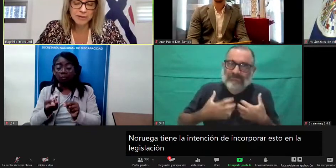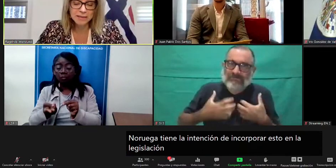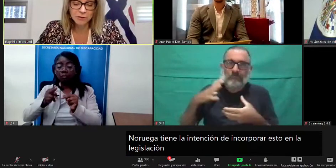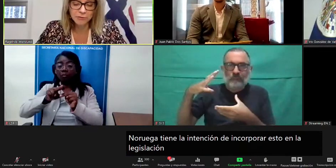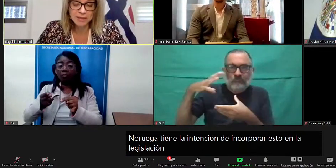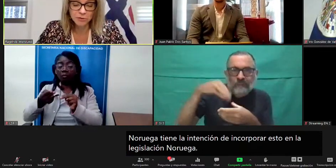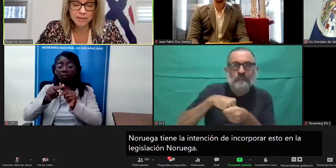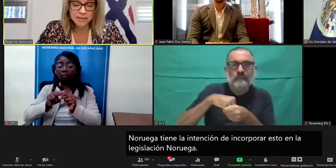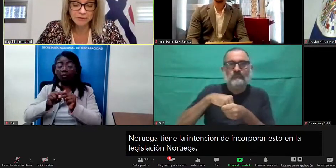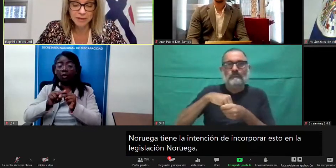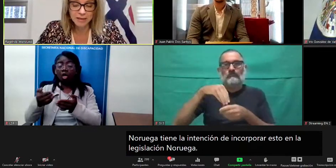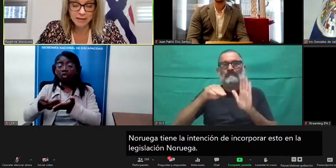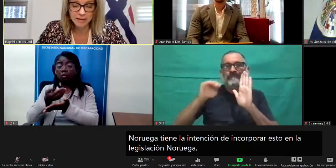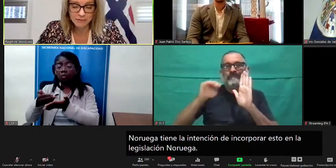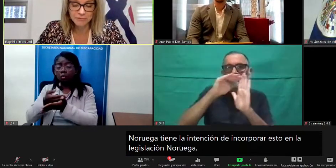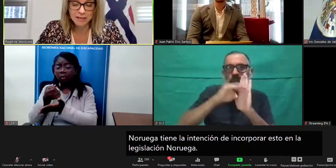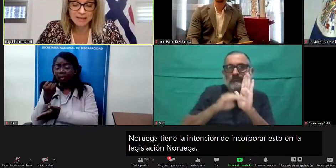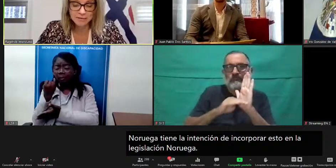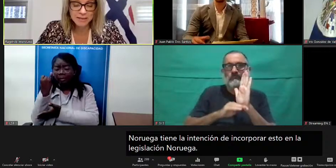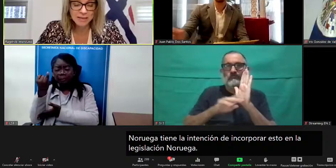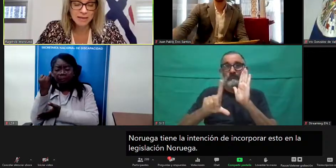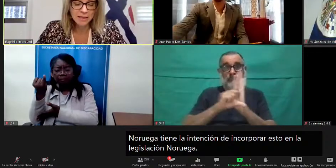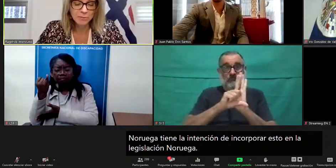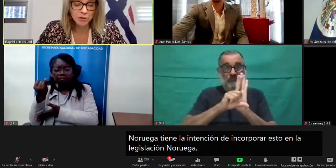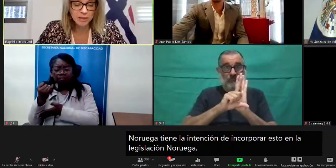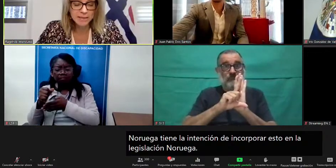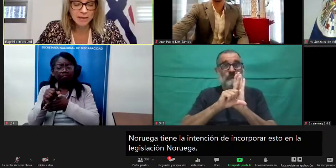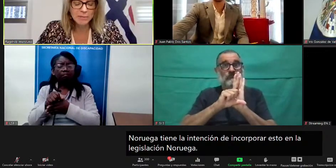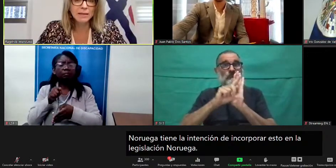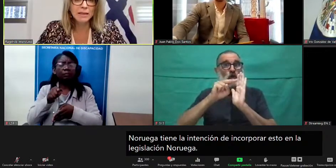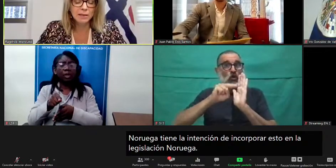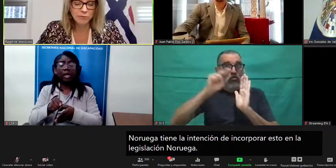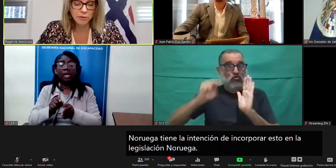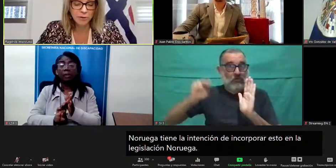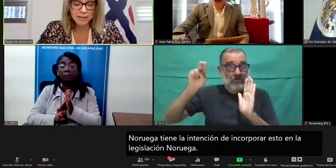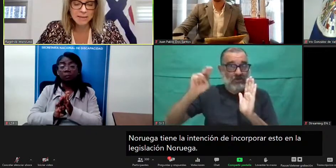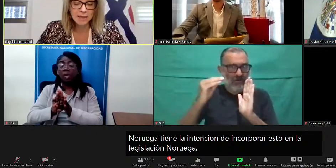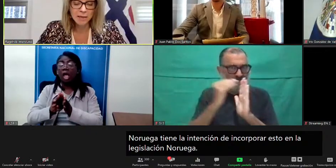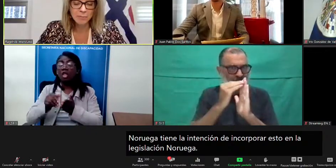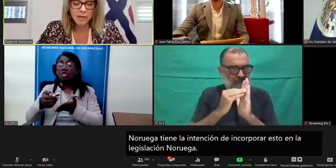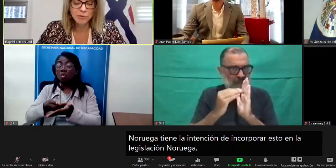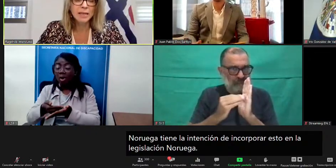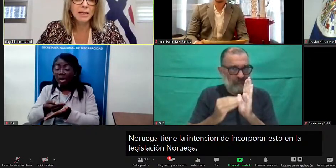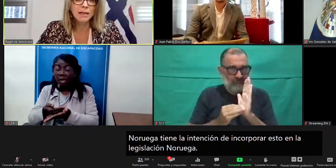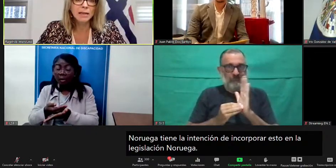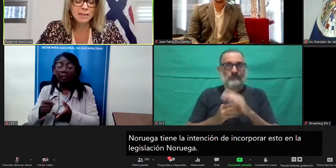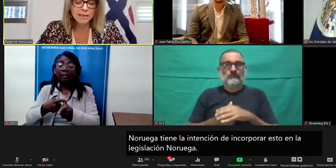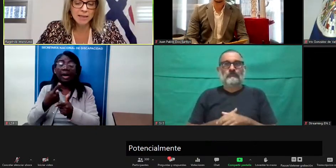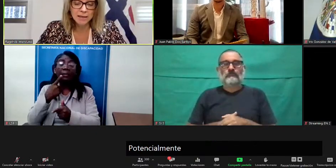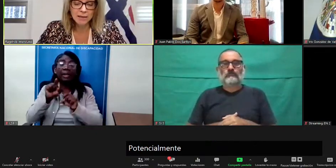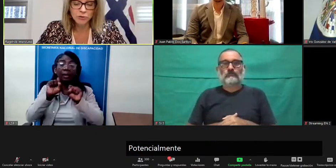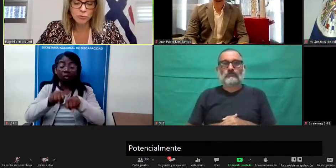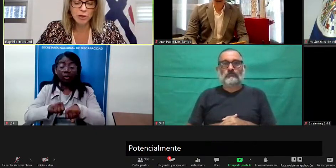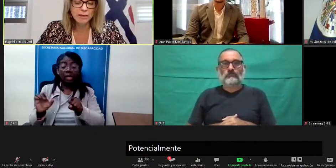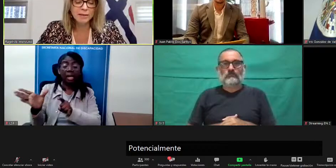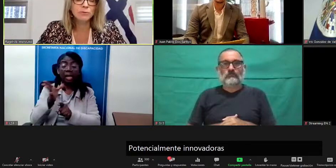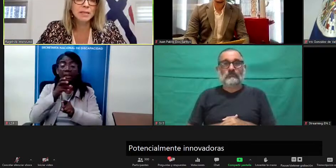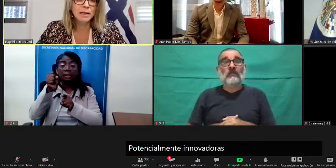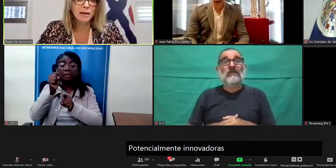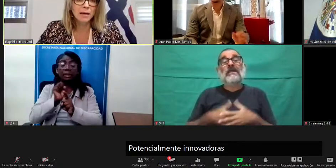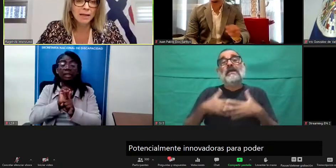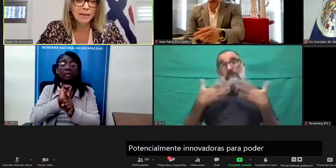is important to increase the scale of new effective and potentially innovating